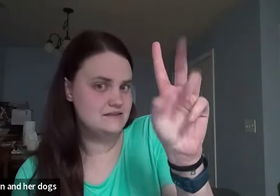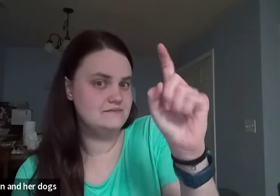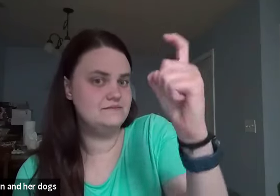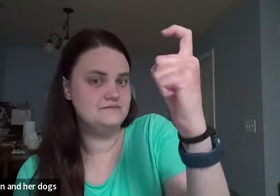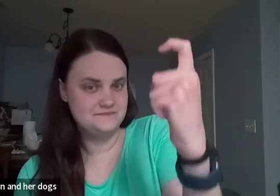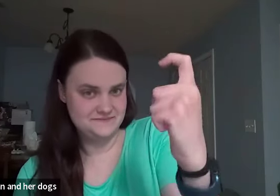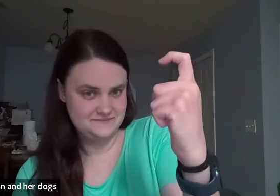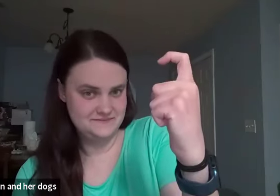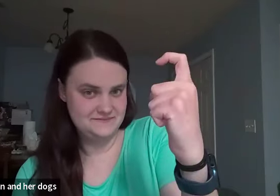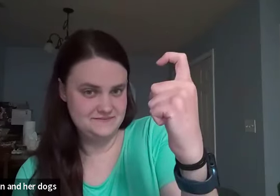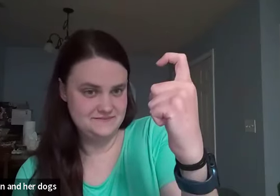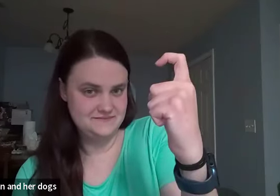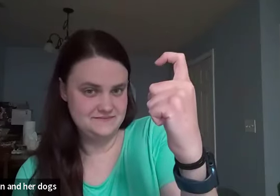X,